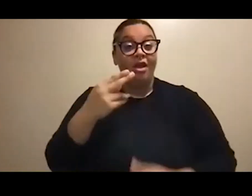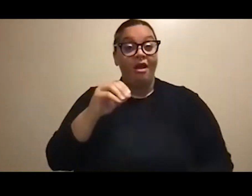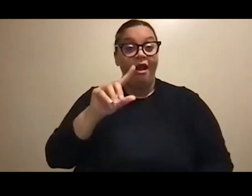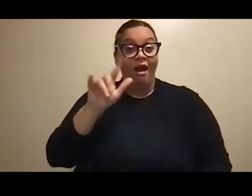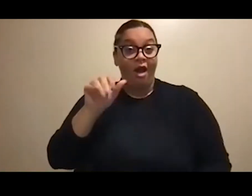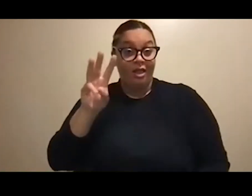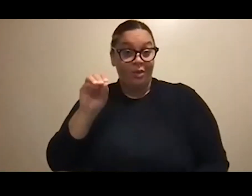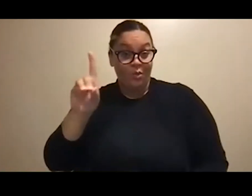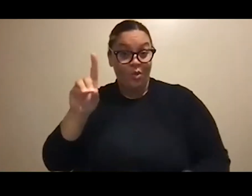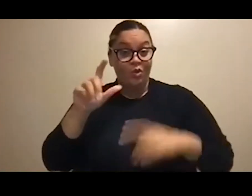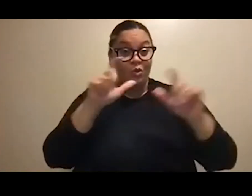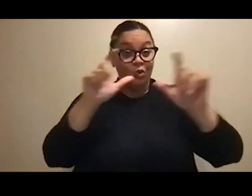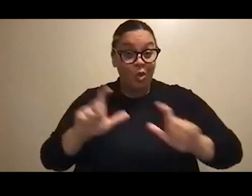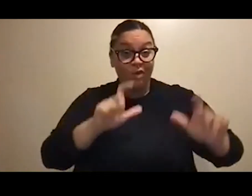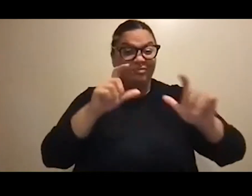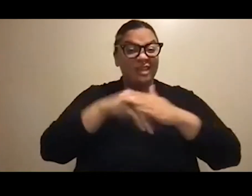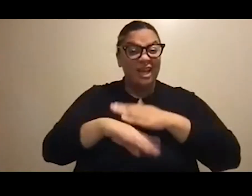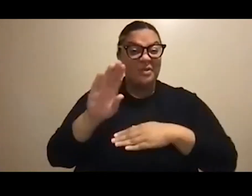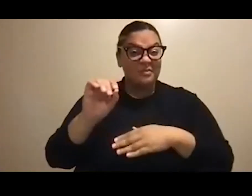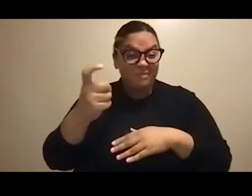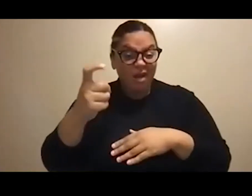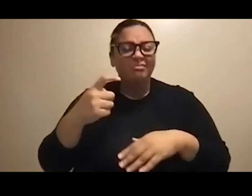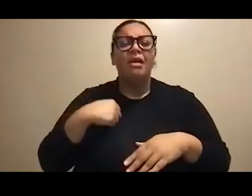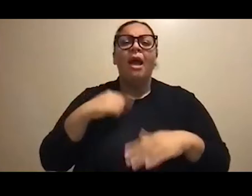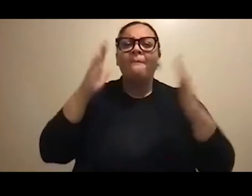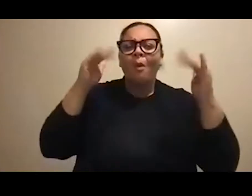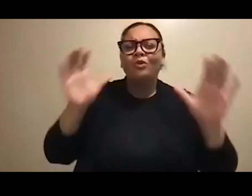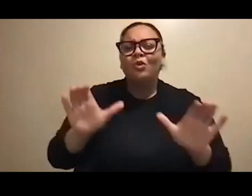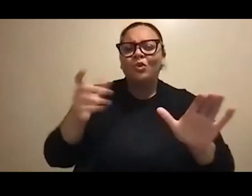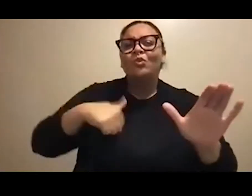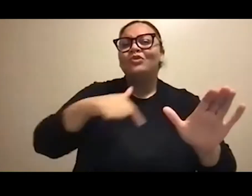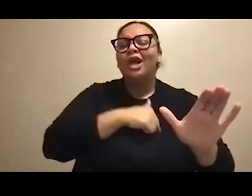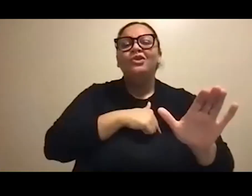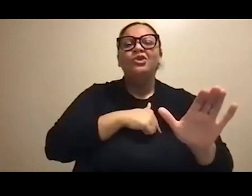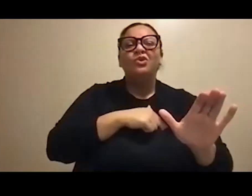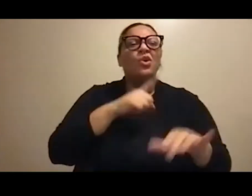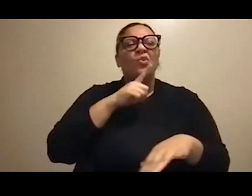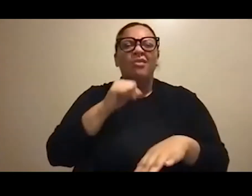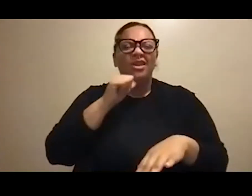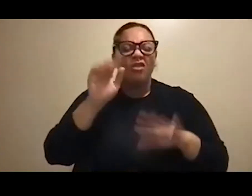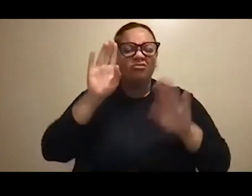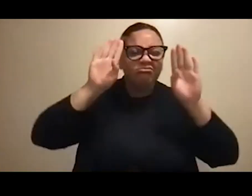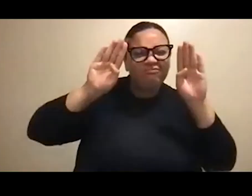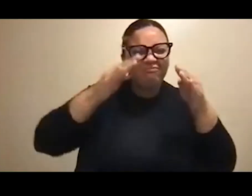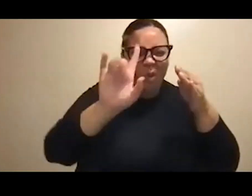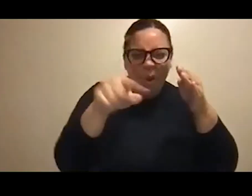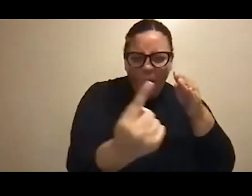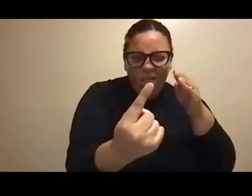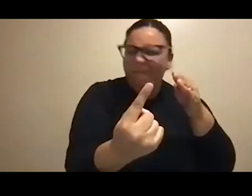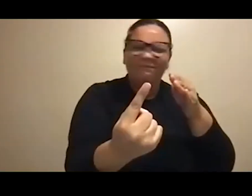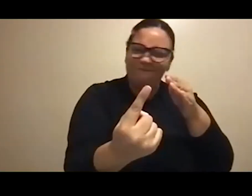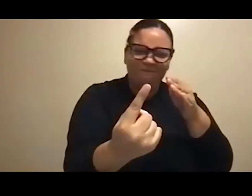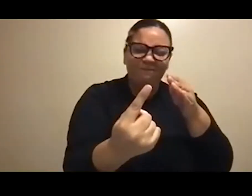box, I'm hoping to encourage us to think outside of our particular box when we get to talking